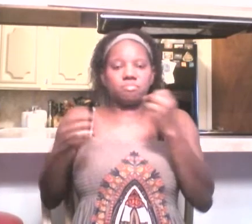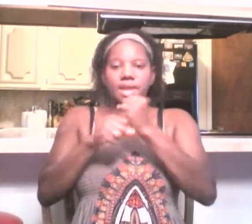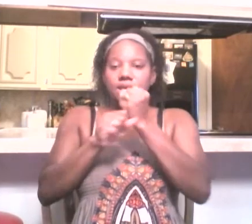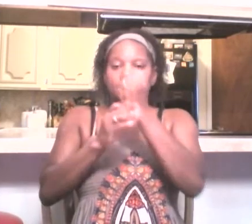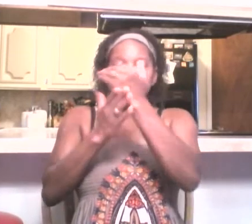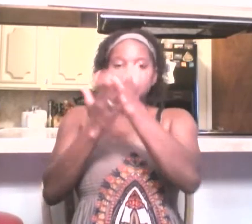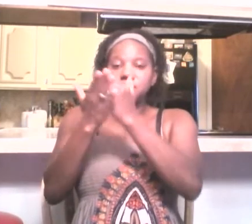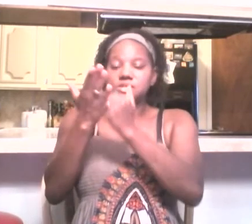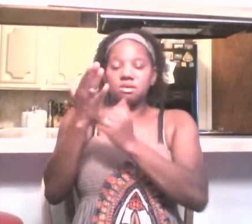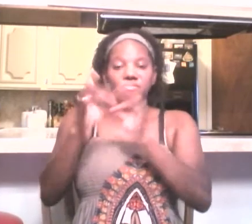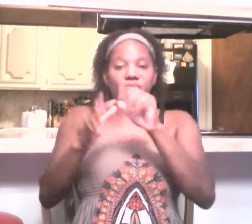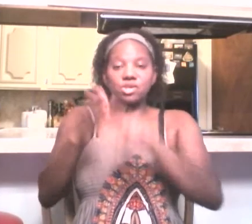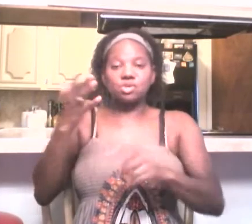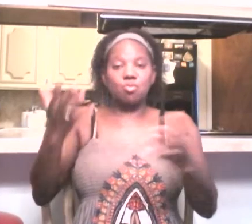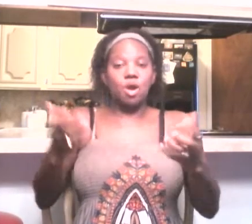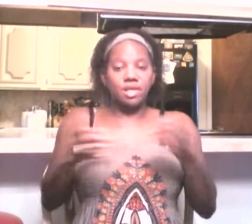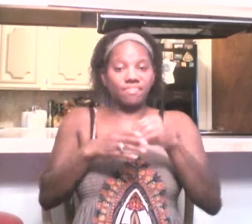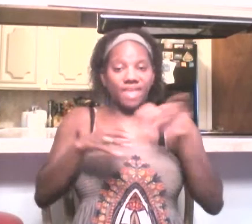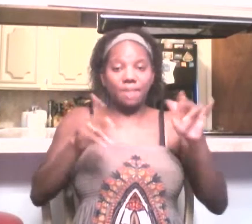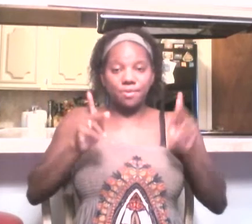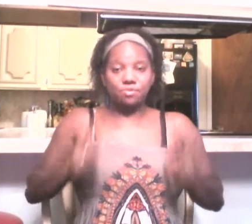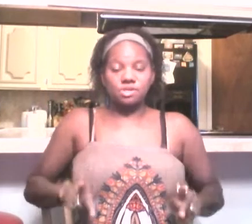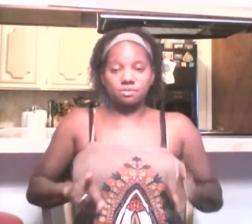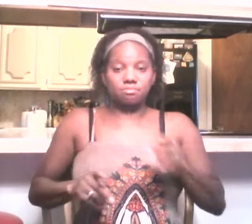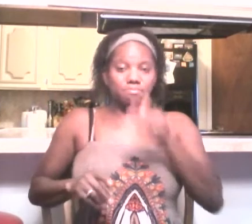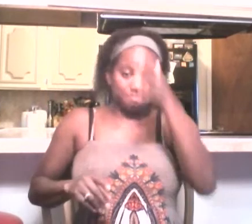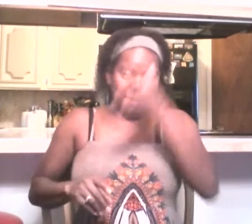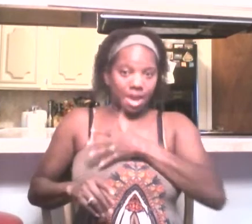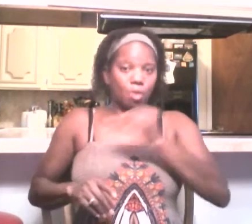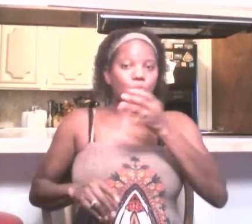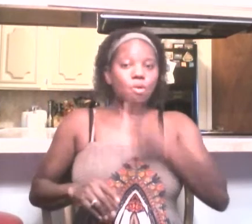make a list of what you want in that person, man or woman.